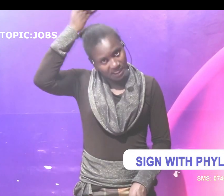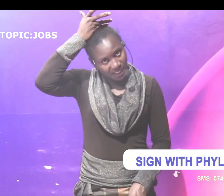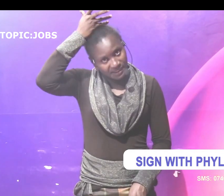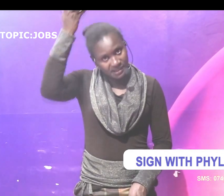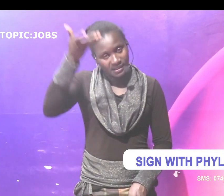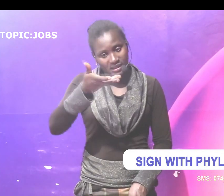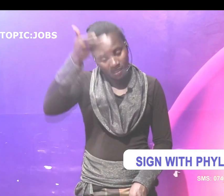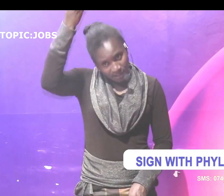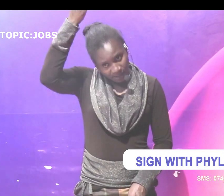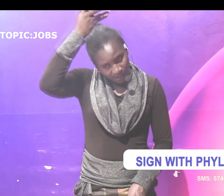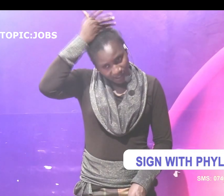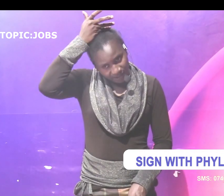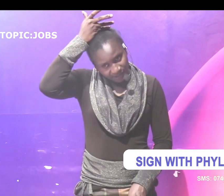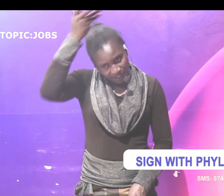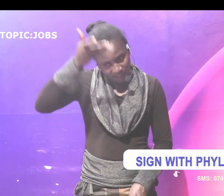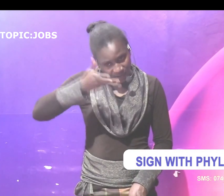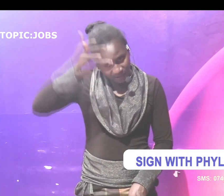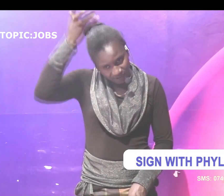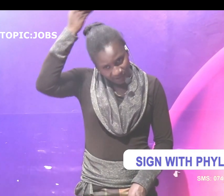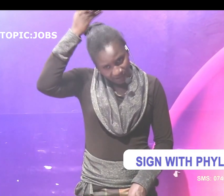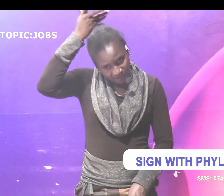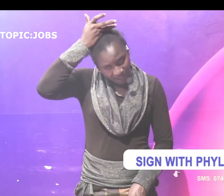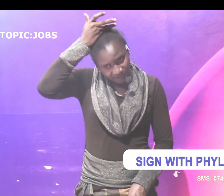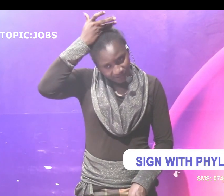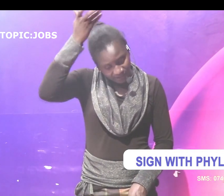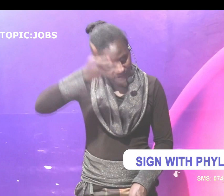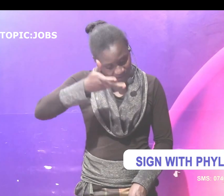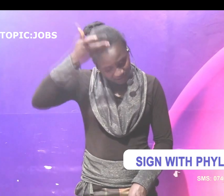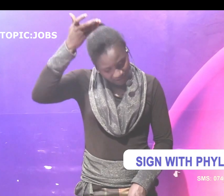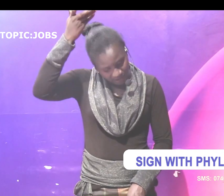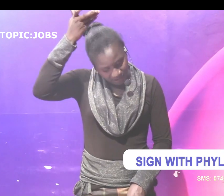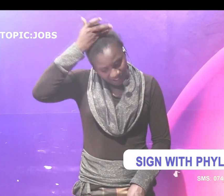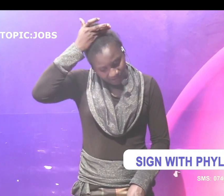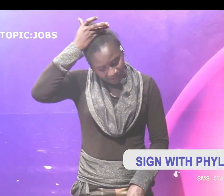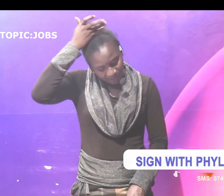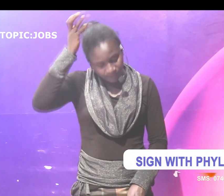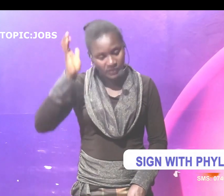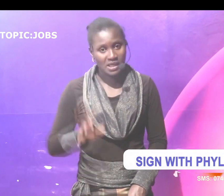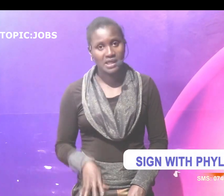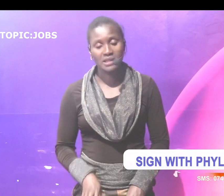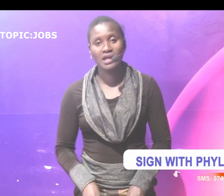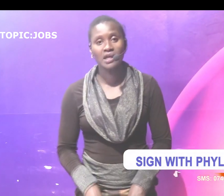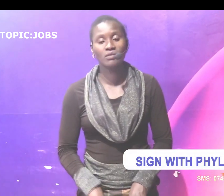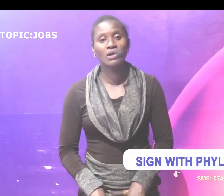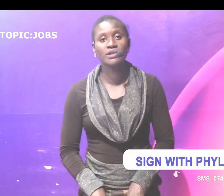nurse, nurse, like this, nurse, nurse. And then we also